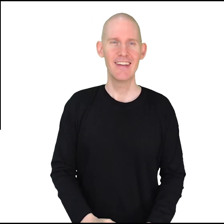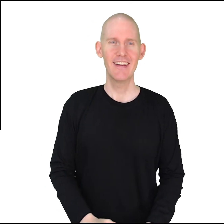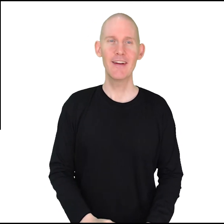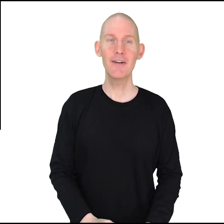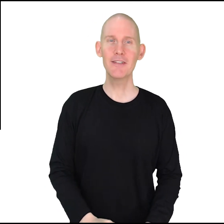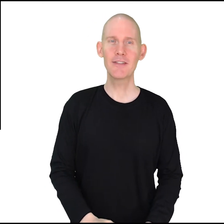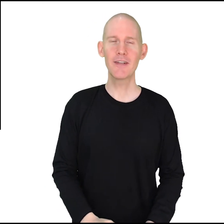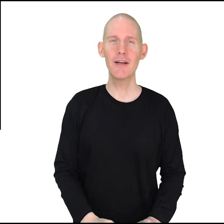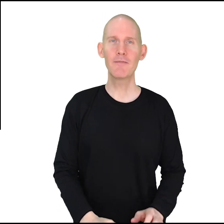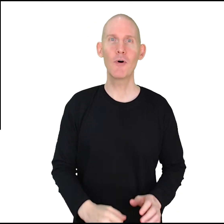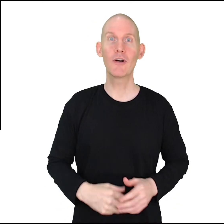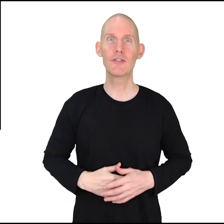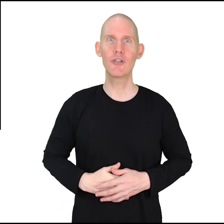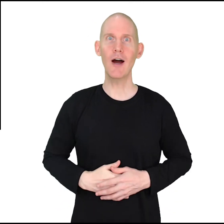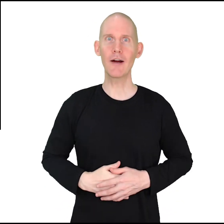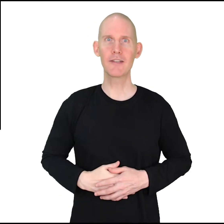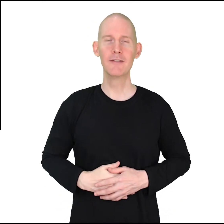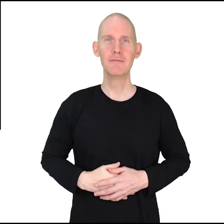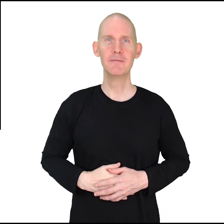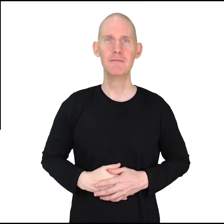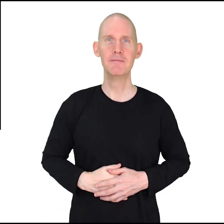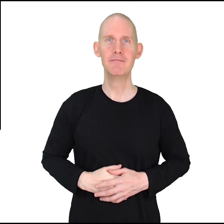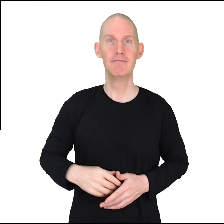Here is a sign for shocked.